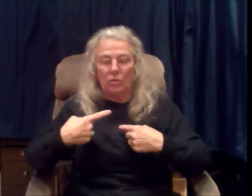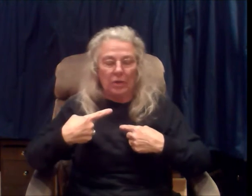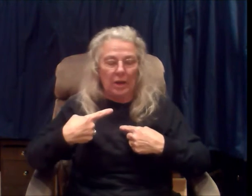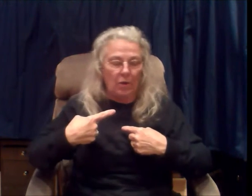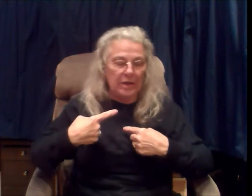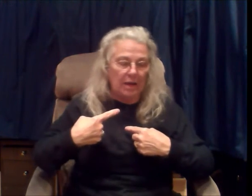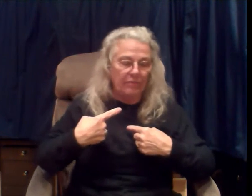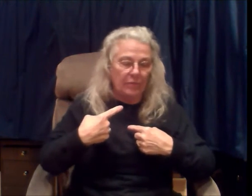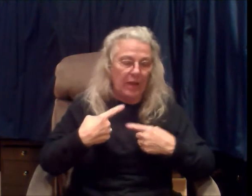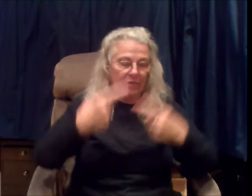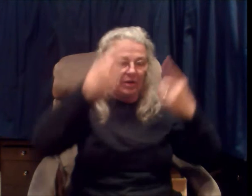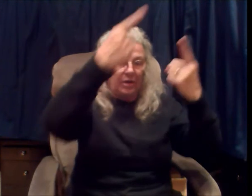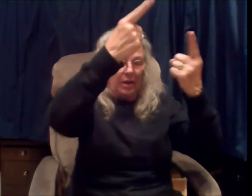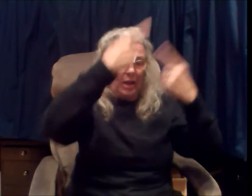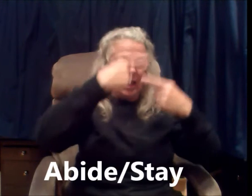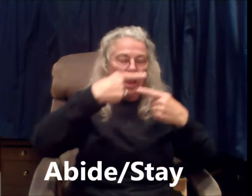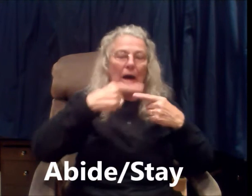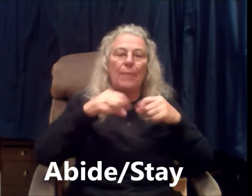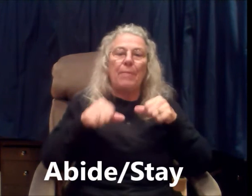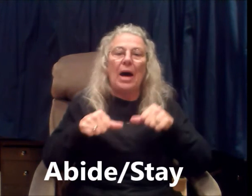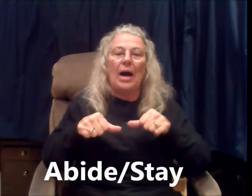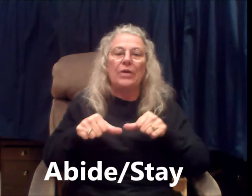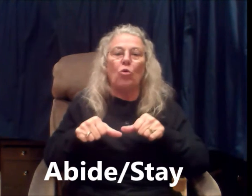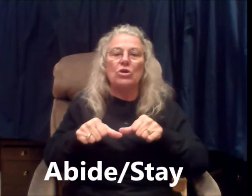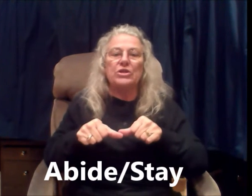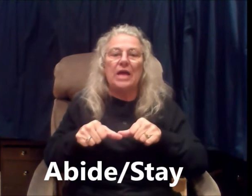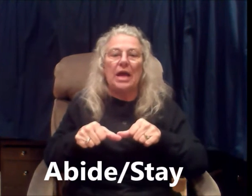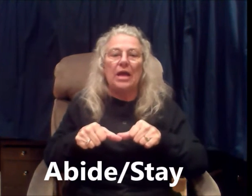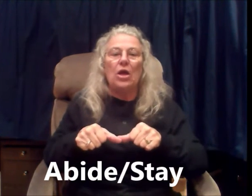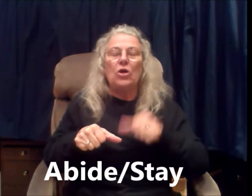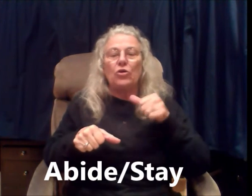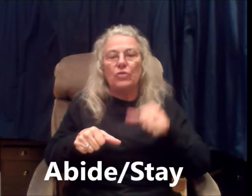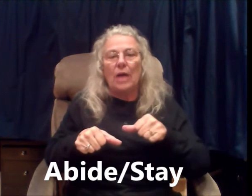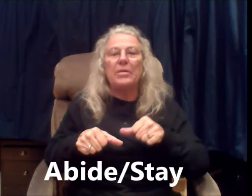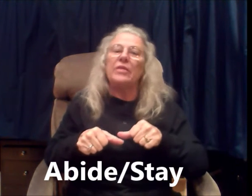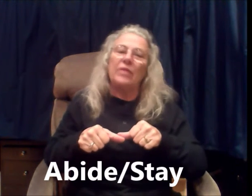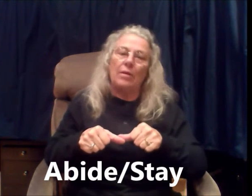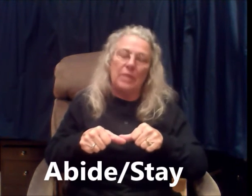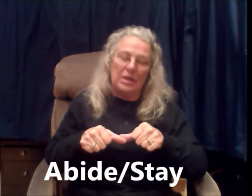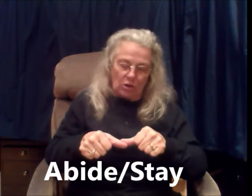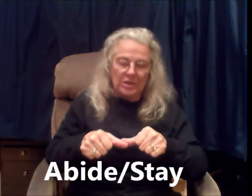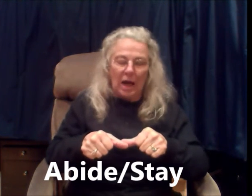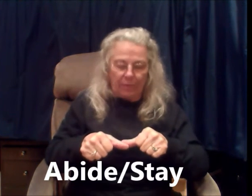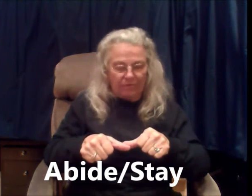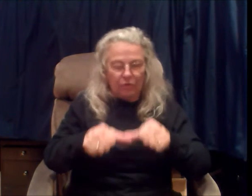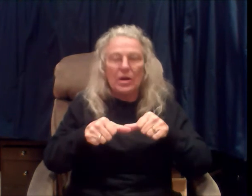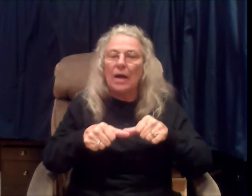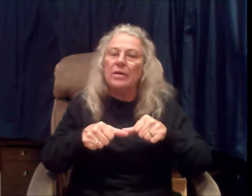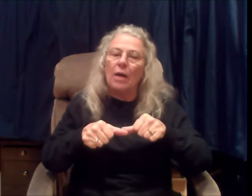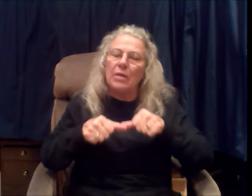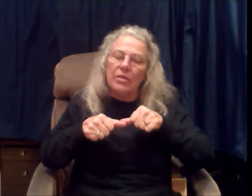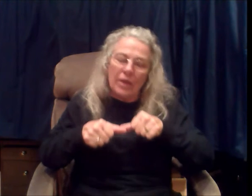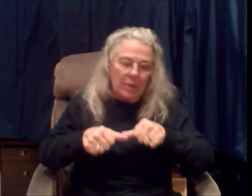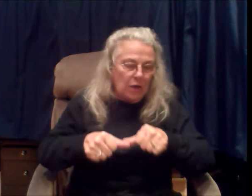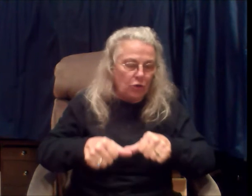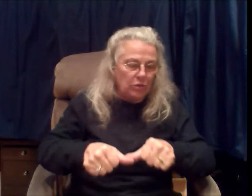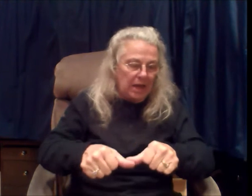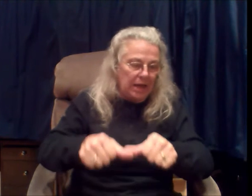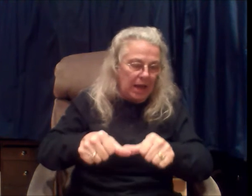come on down from heaven. Abide or stay. Your dominant thumb is on top of your non-dominant thumb, and you take it